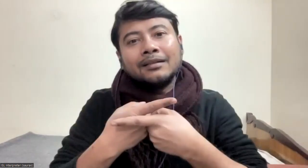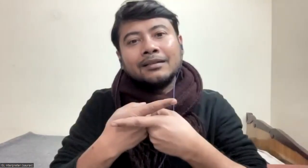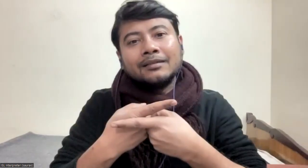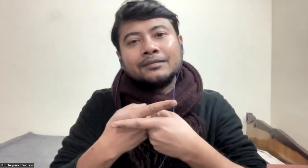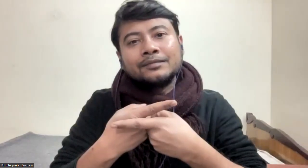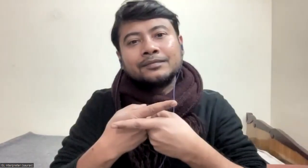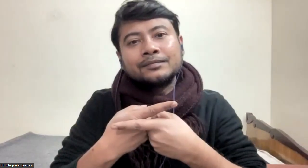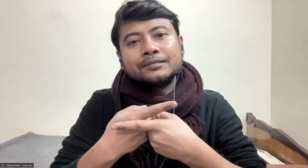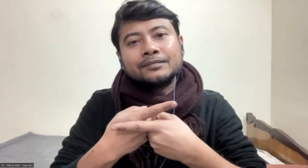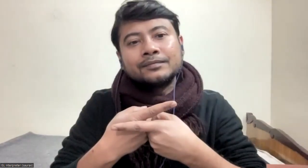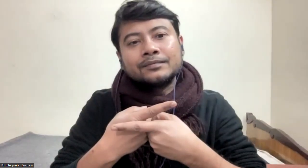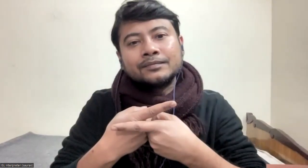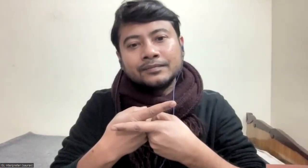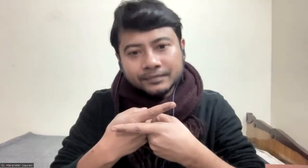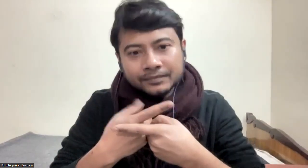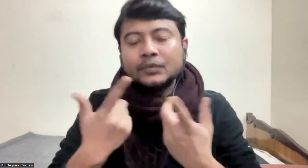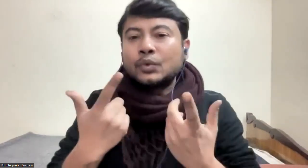how do we uh,